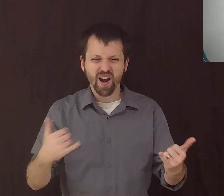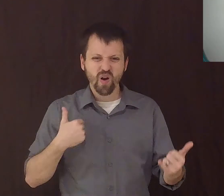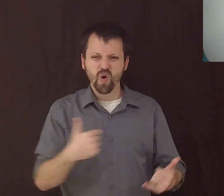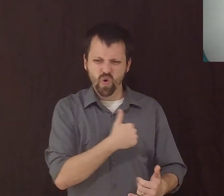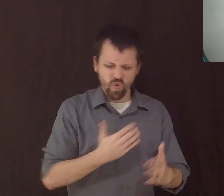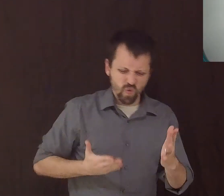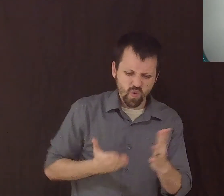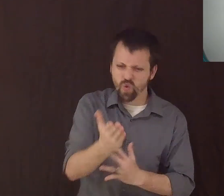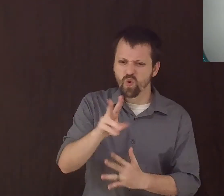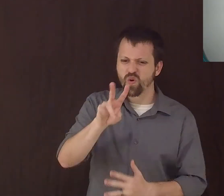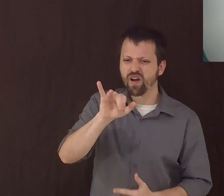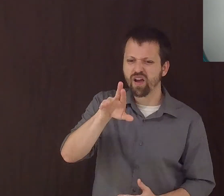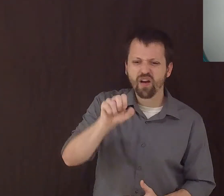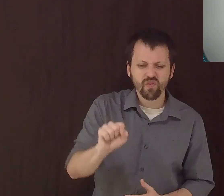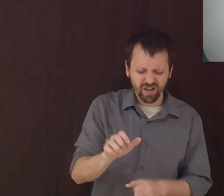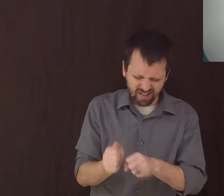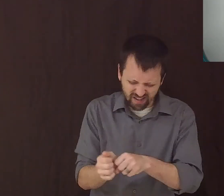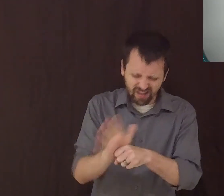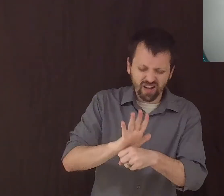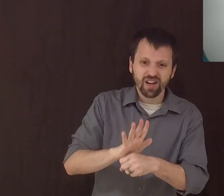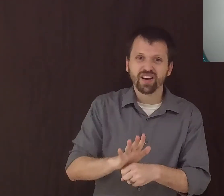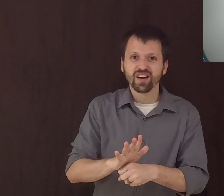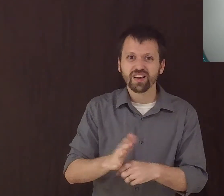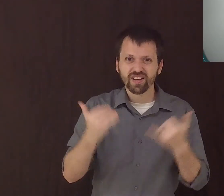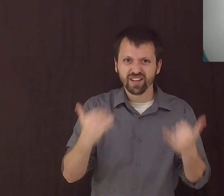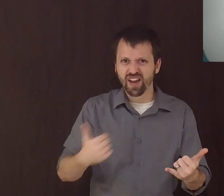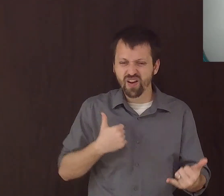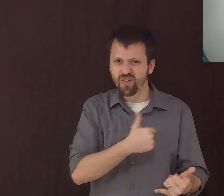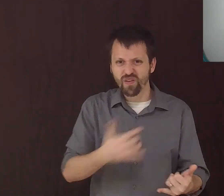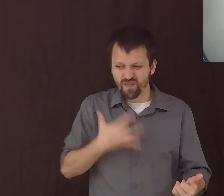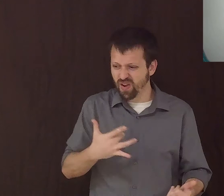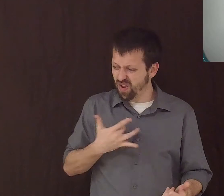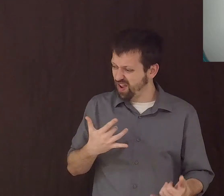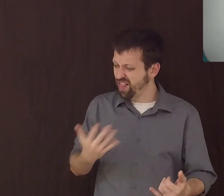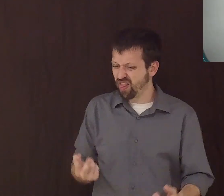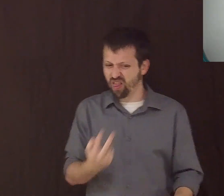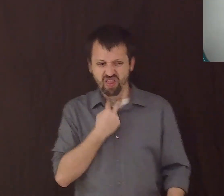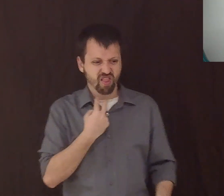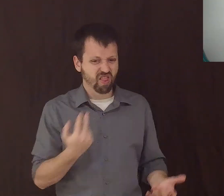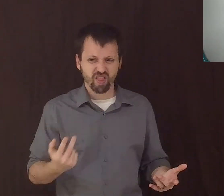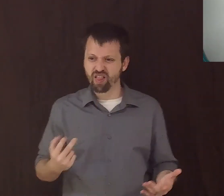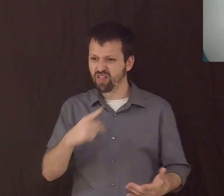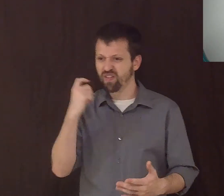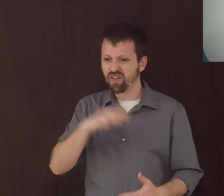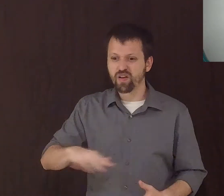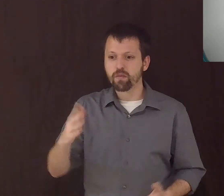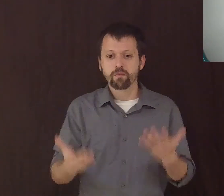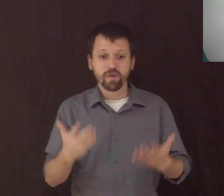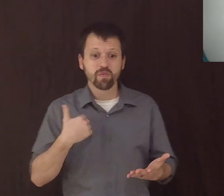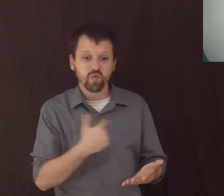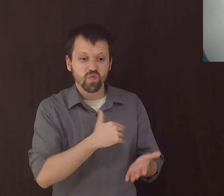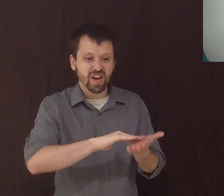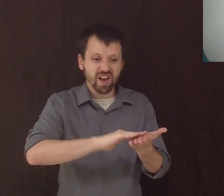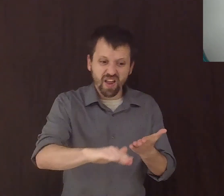and it's so easy to get our eyes off of God, because many of us feel like we're in the woods. You know, we're in the wilderness right now. Maybe we've gotten furloughed from our job, or we've